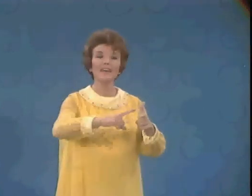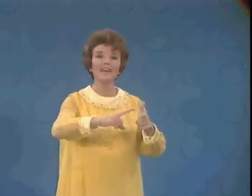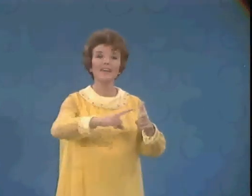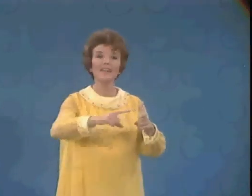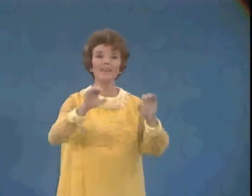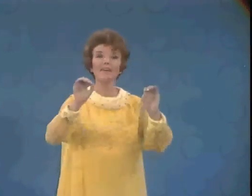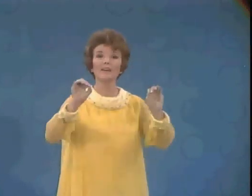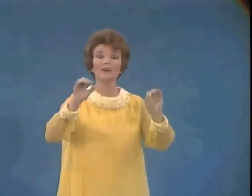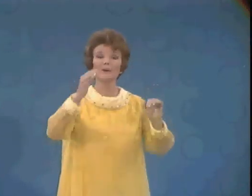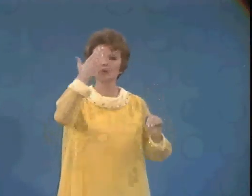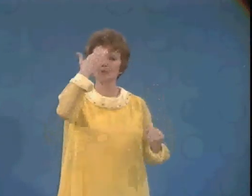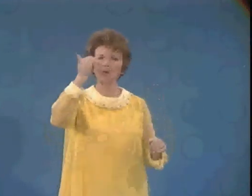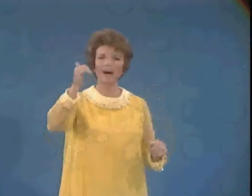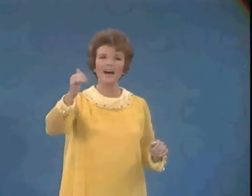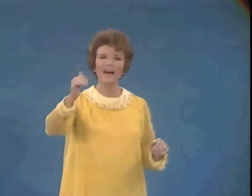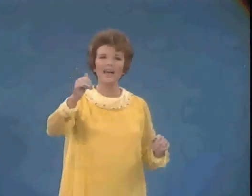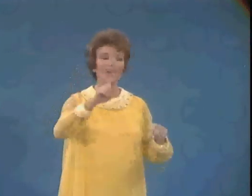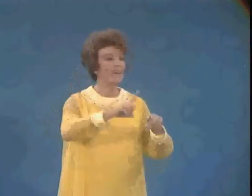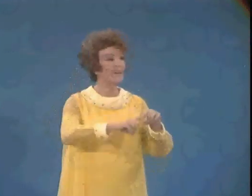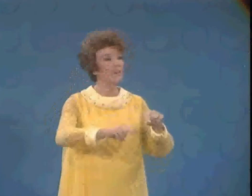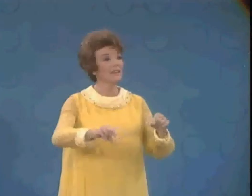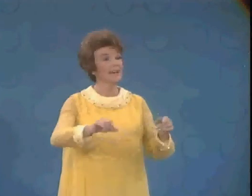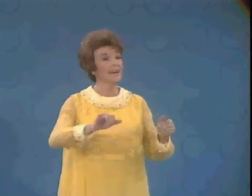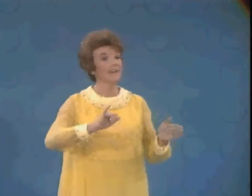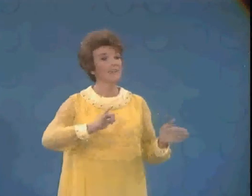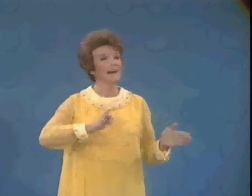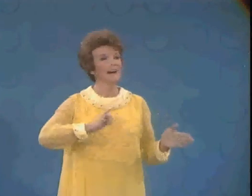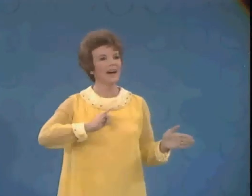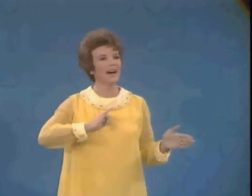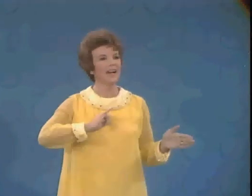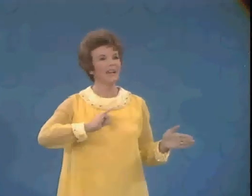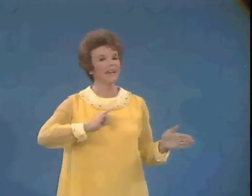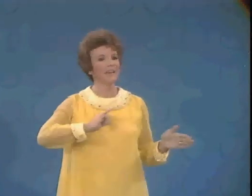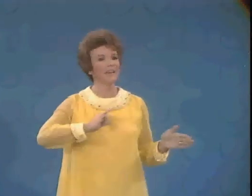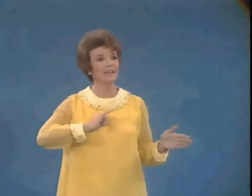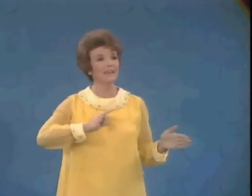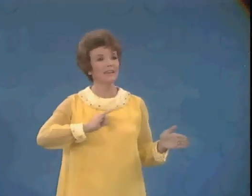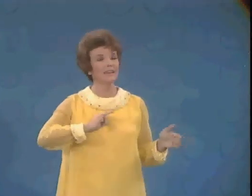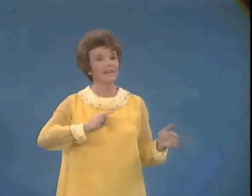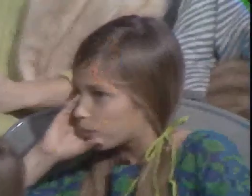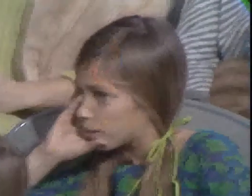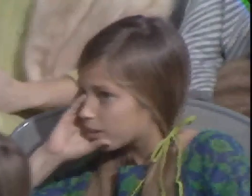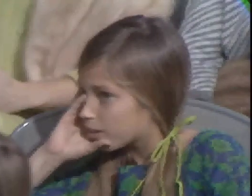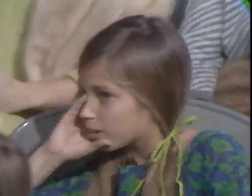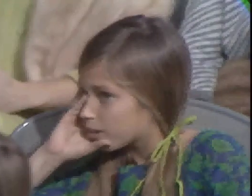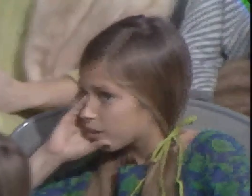then, oh why can't I? If